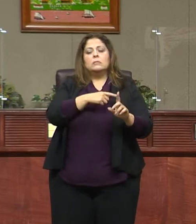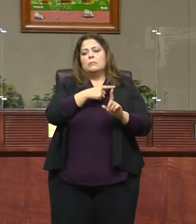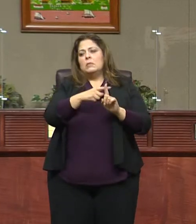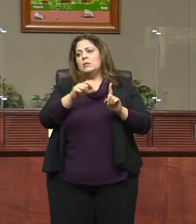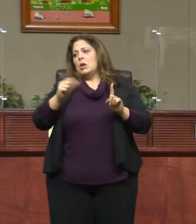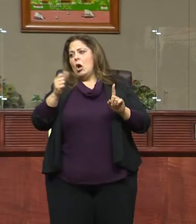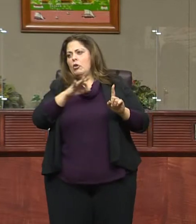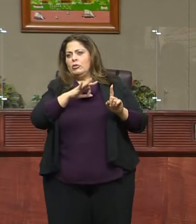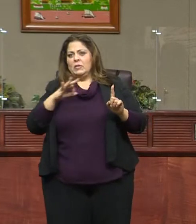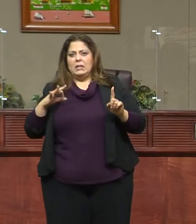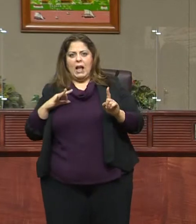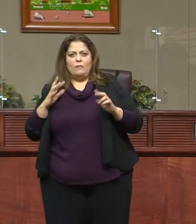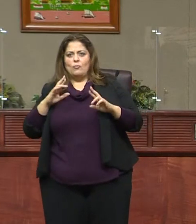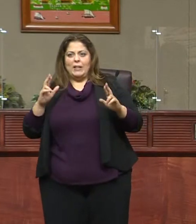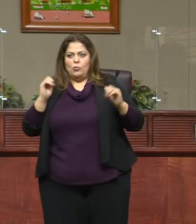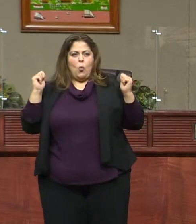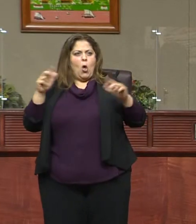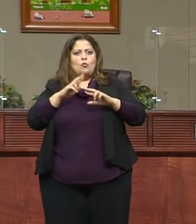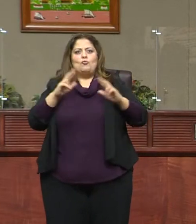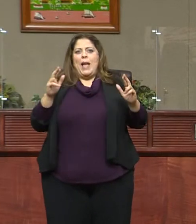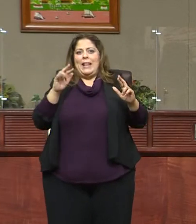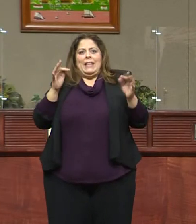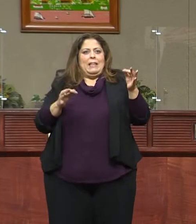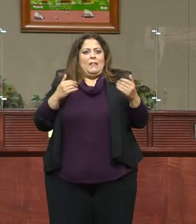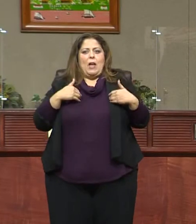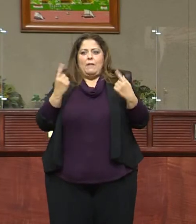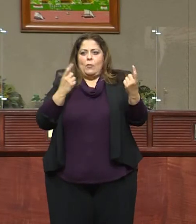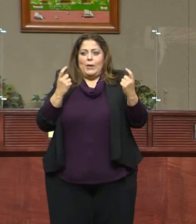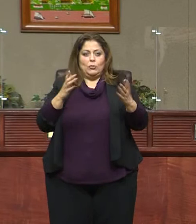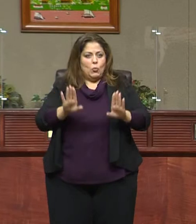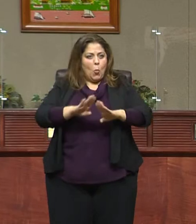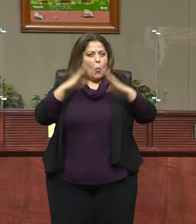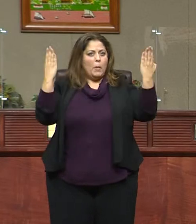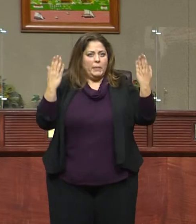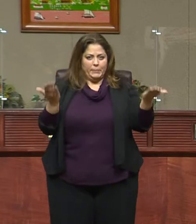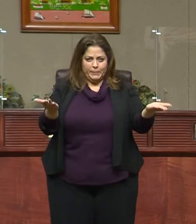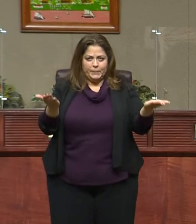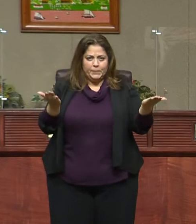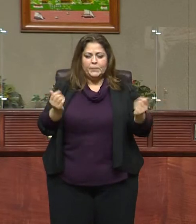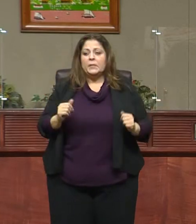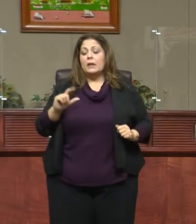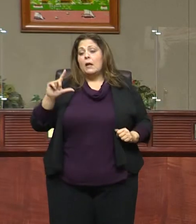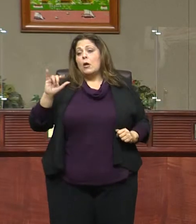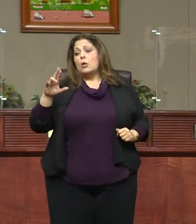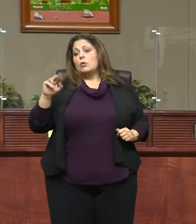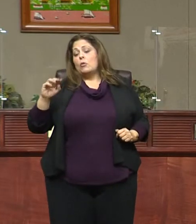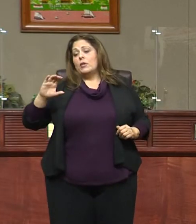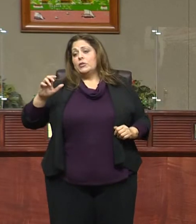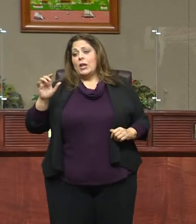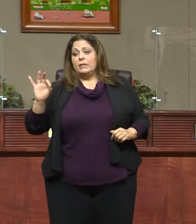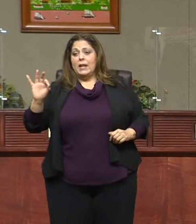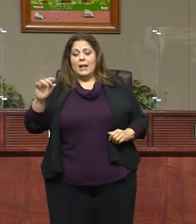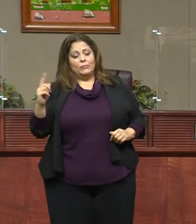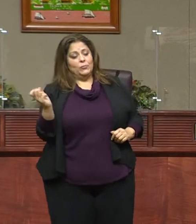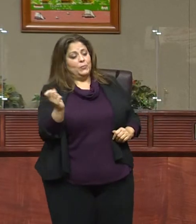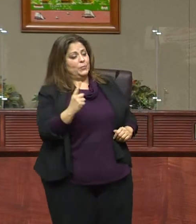questions that will come up. So we'll open it up for questions at this time. Lauren Seabrook, Channel 9. Mayor, my question's for